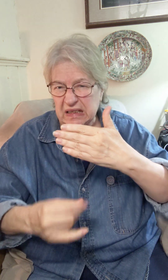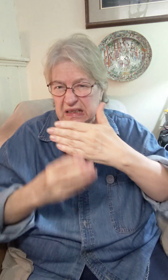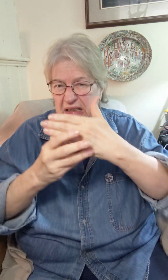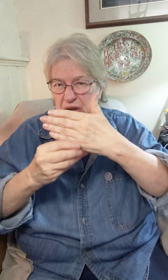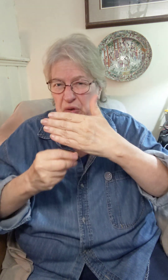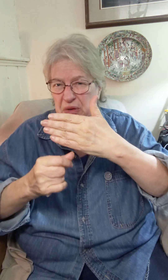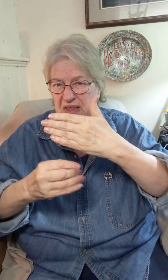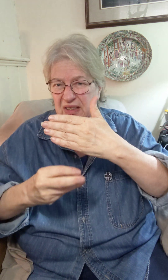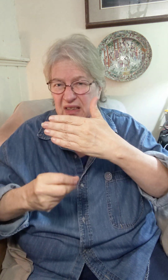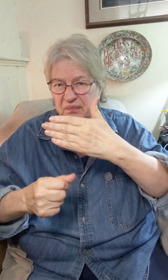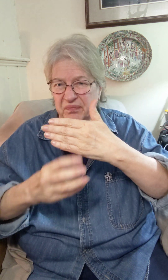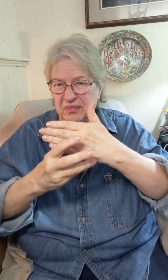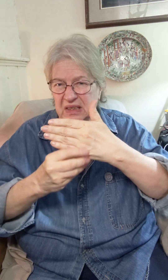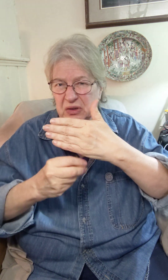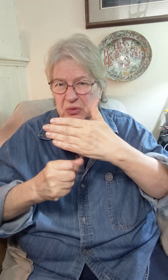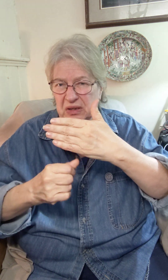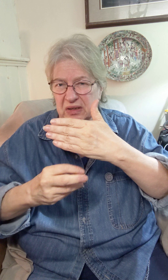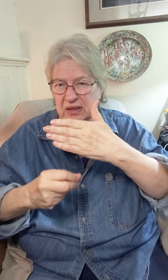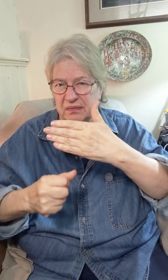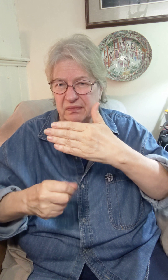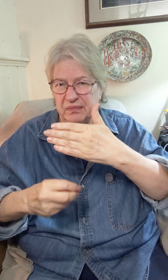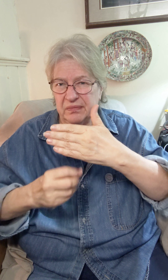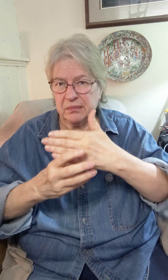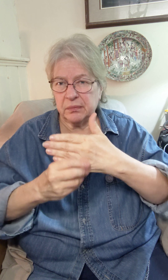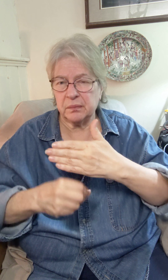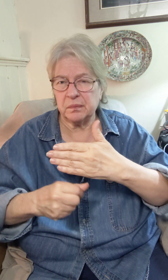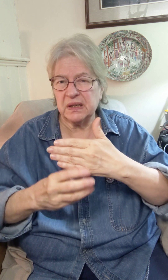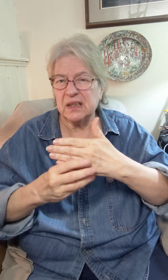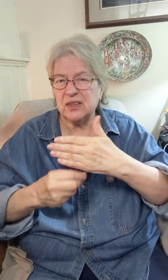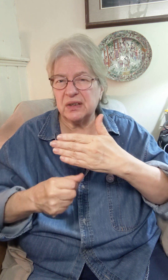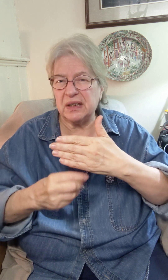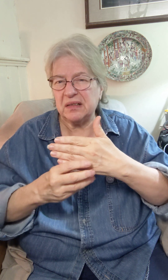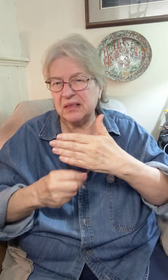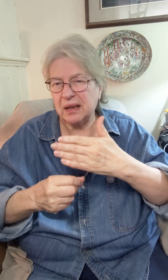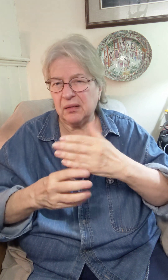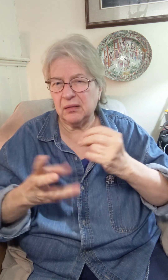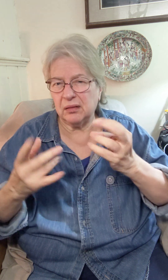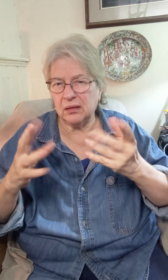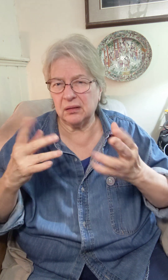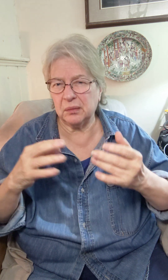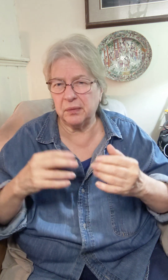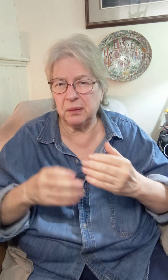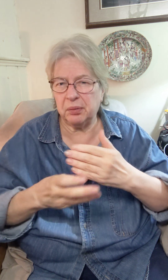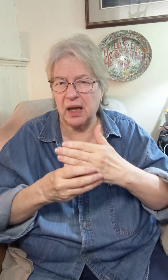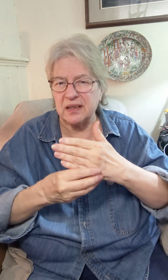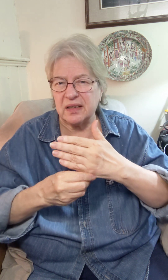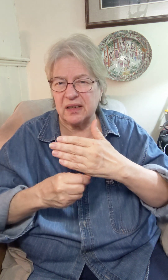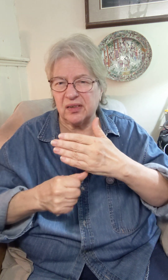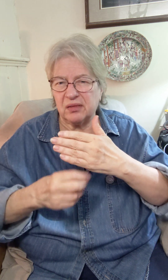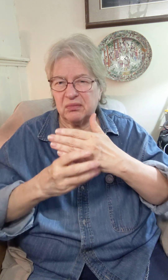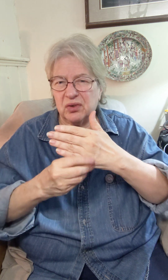Greasy. It's greasy. So then that, implies that it's sort